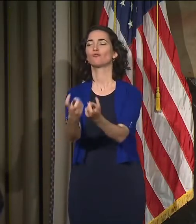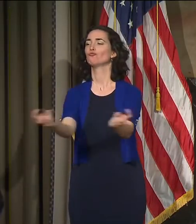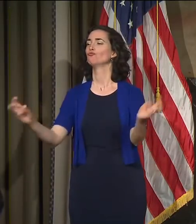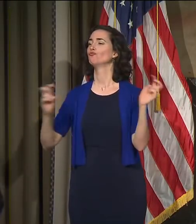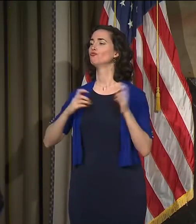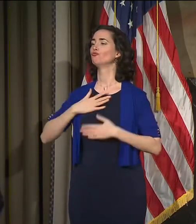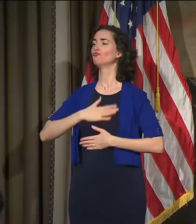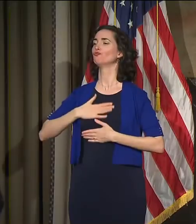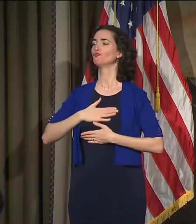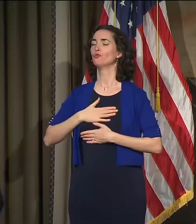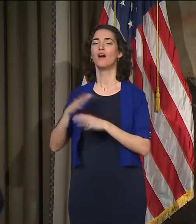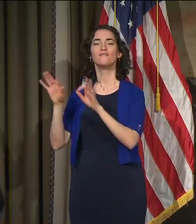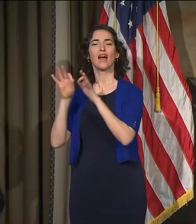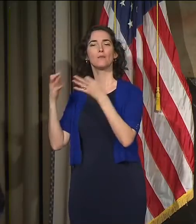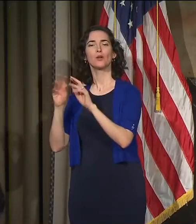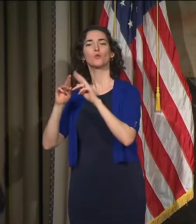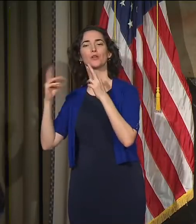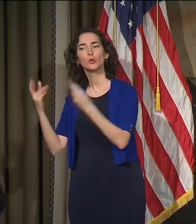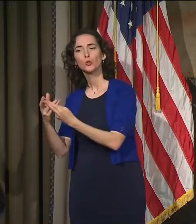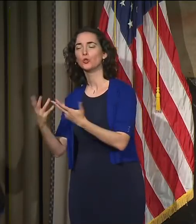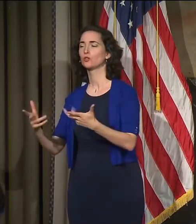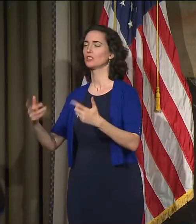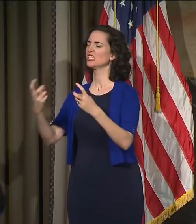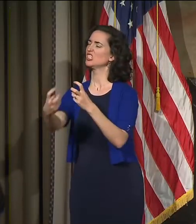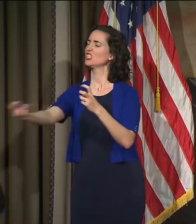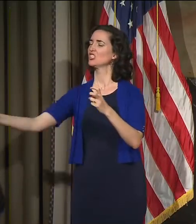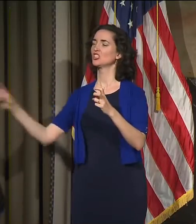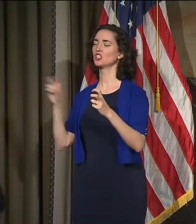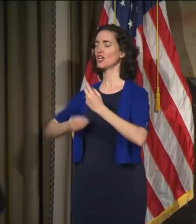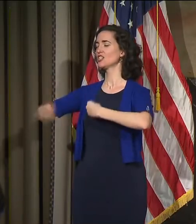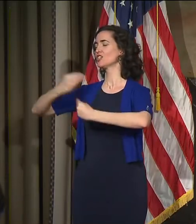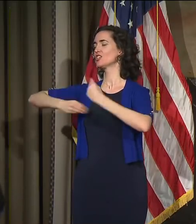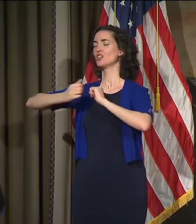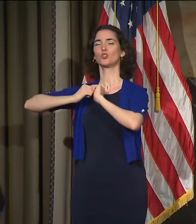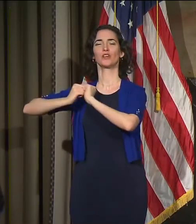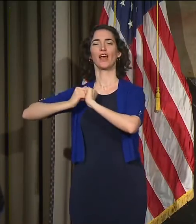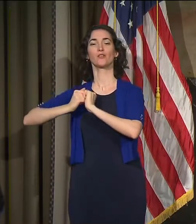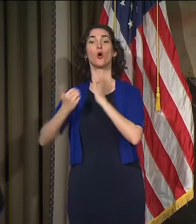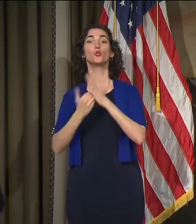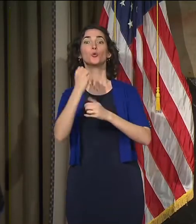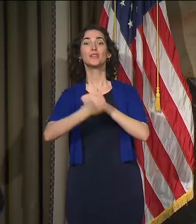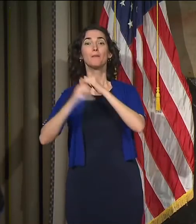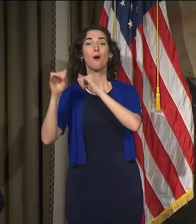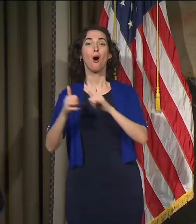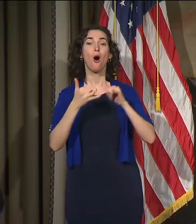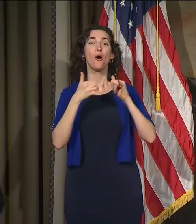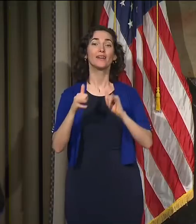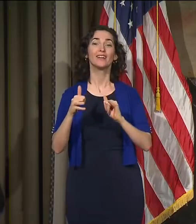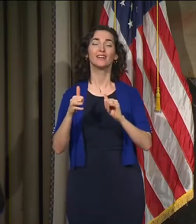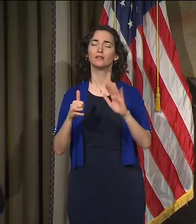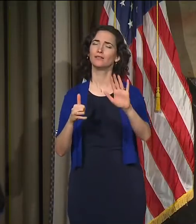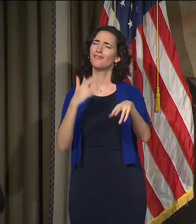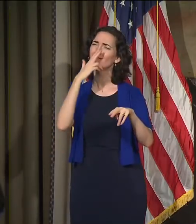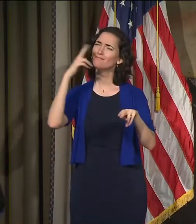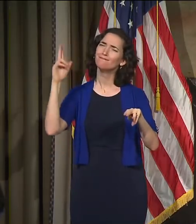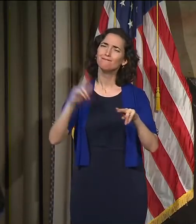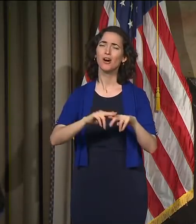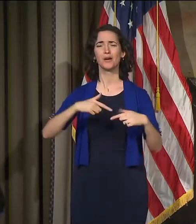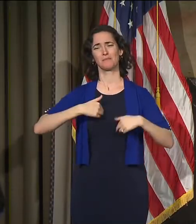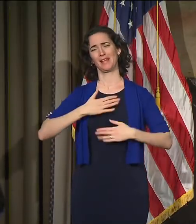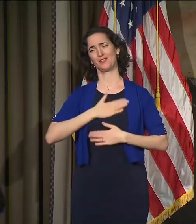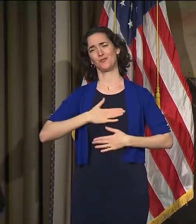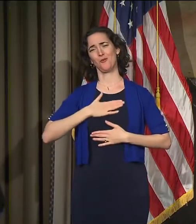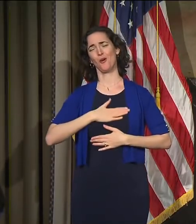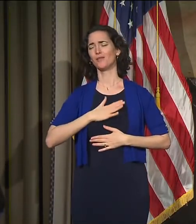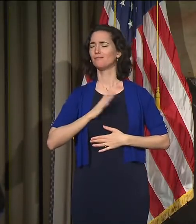and big meals and New Year's Eve bashes, all are wonderful things. They're They're a lot of fun. I enjoy those things myself. But the